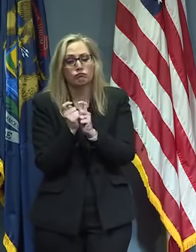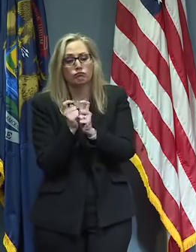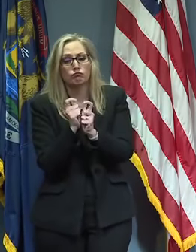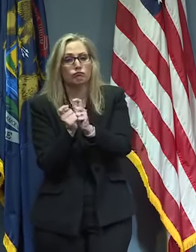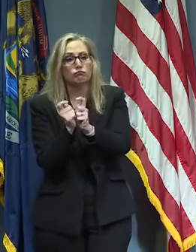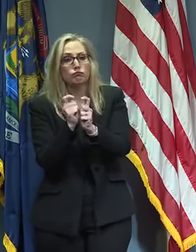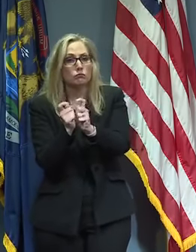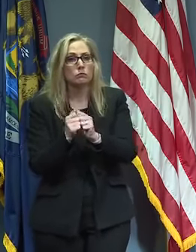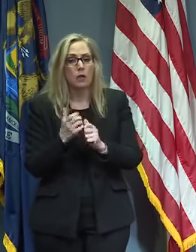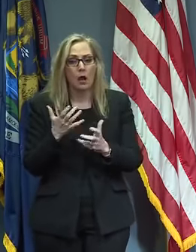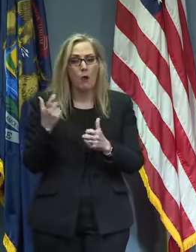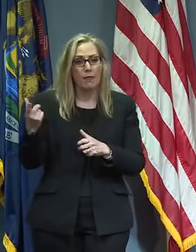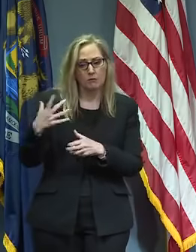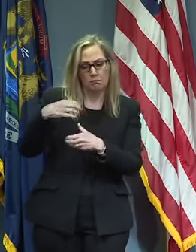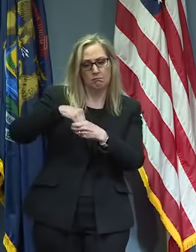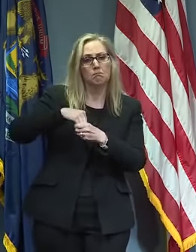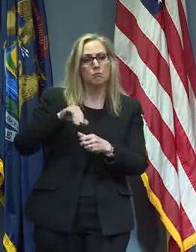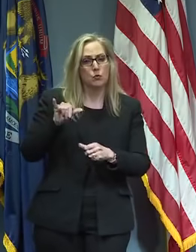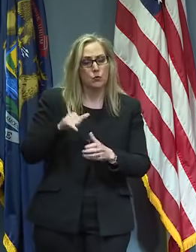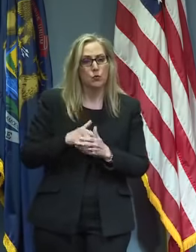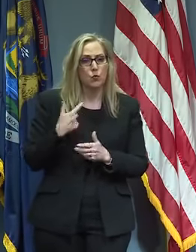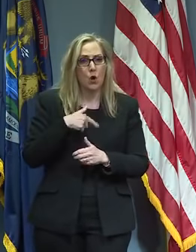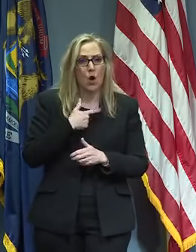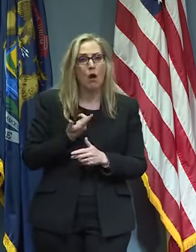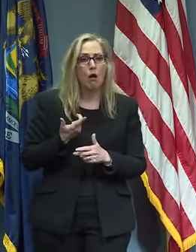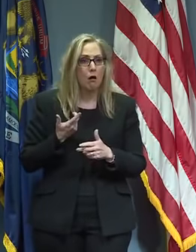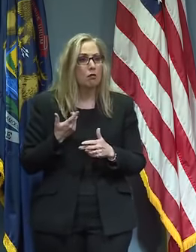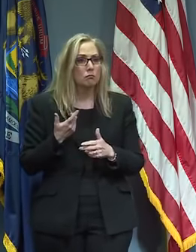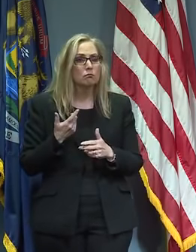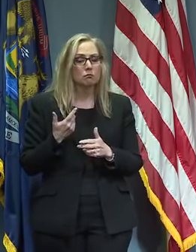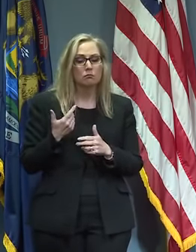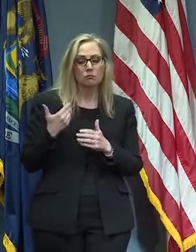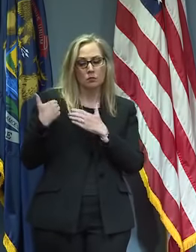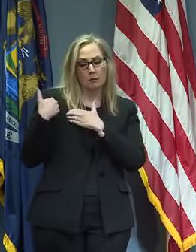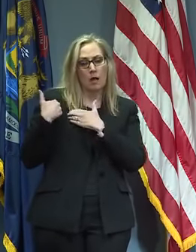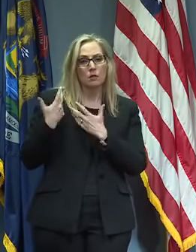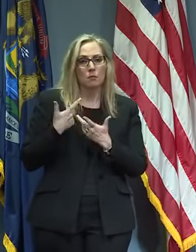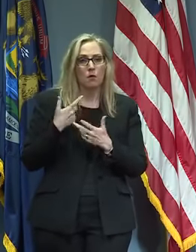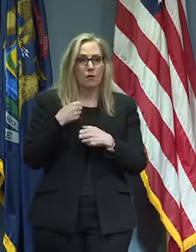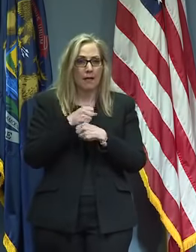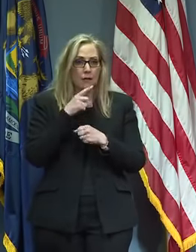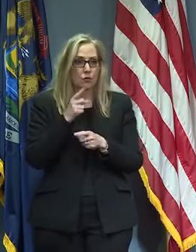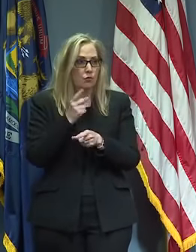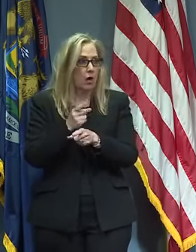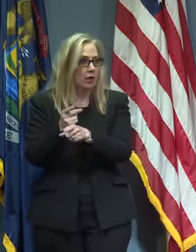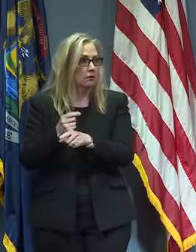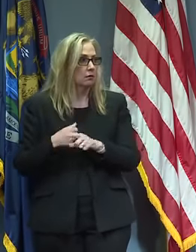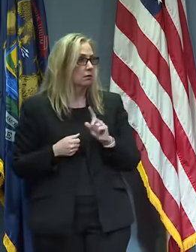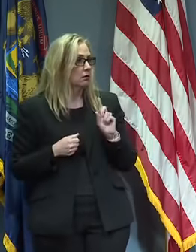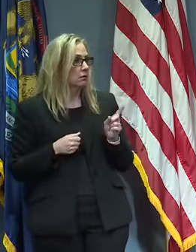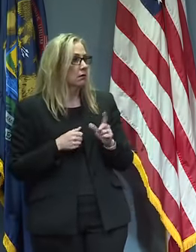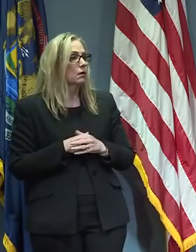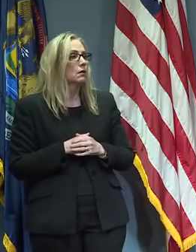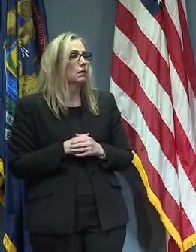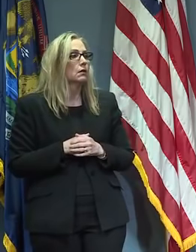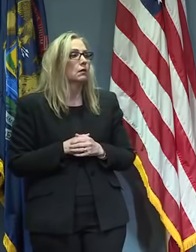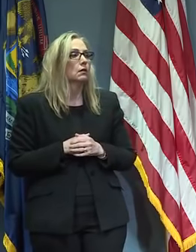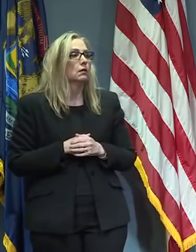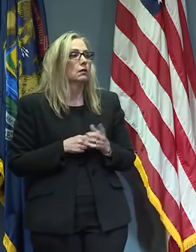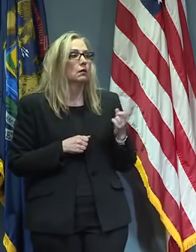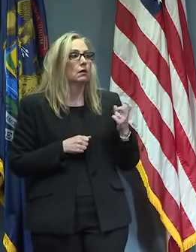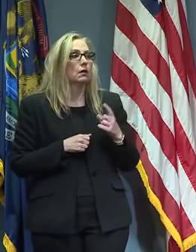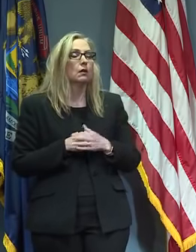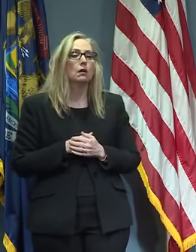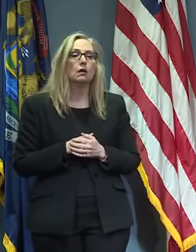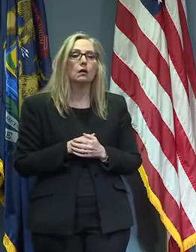way, and I want them to be partners. We're all counting on us getting this right. A quick follow-up to what you just said. You know,